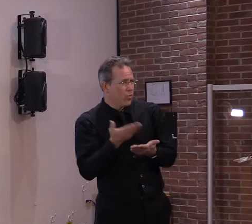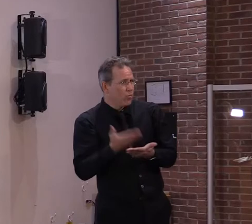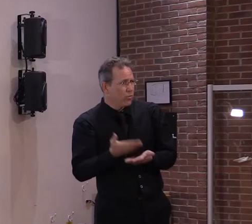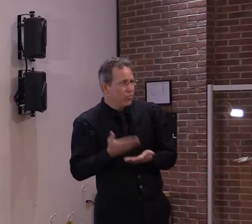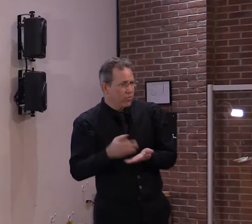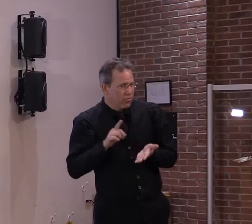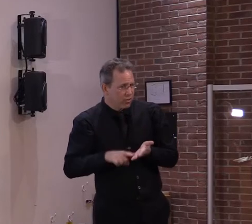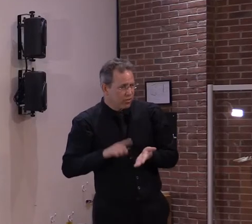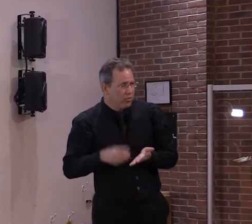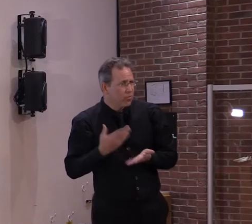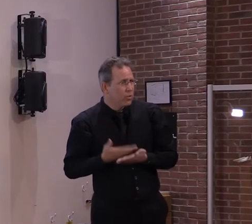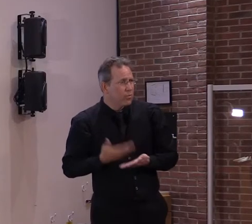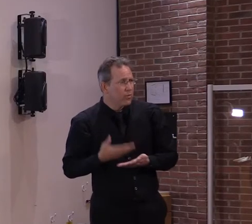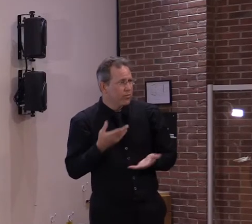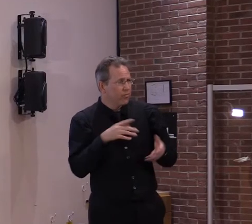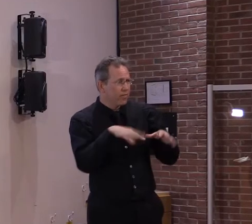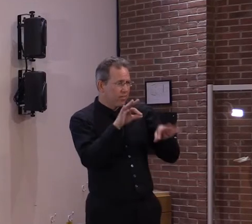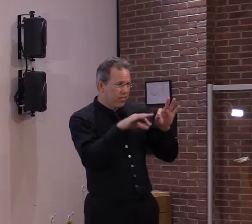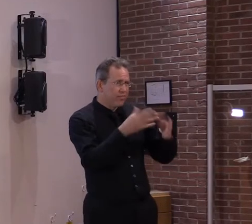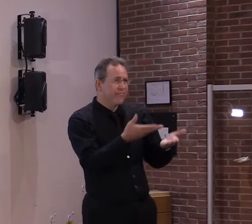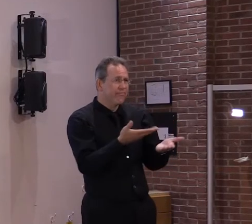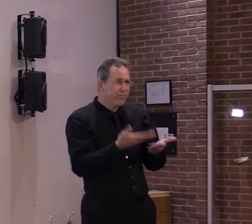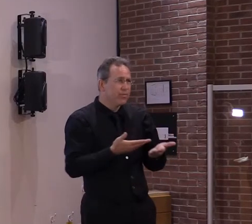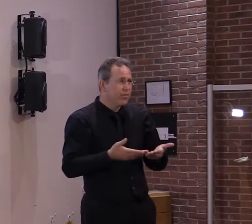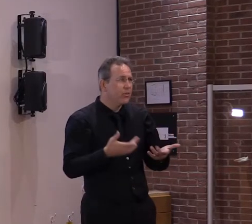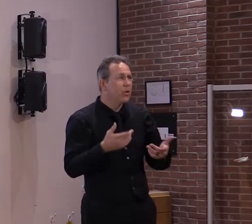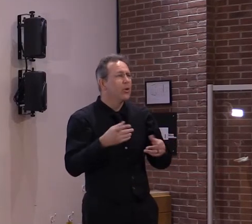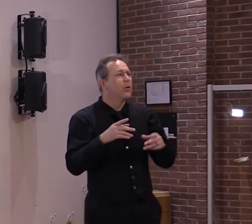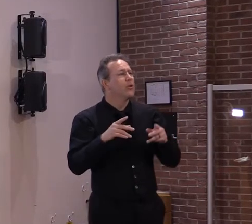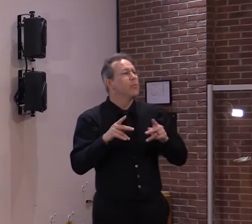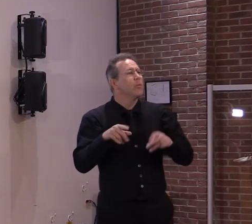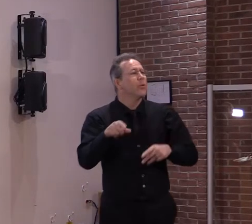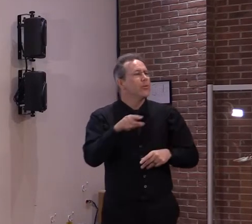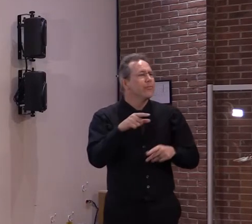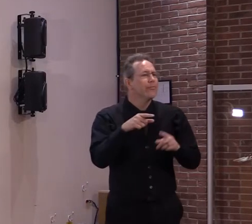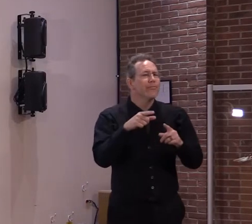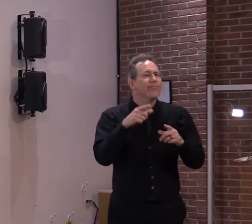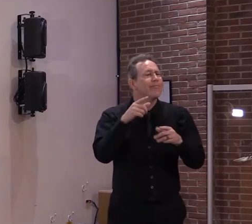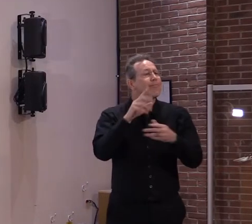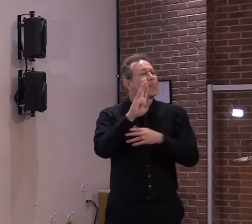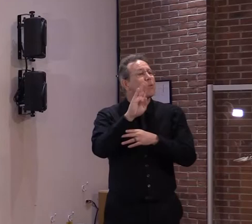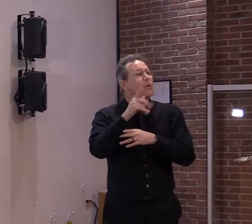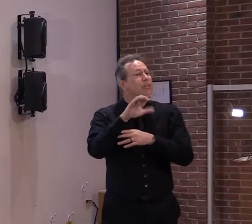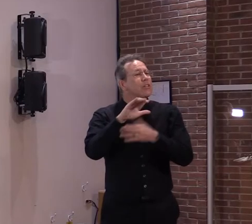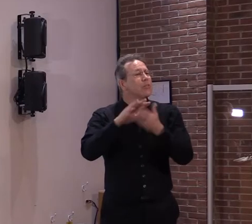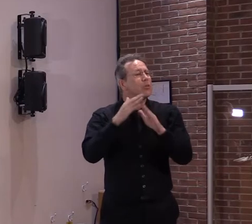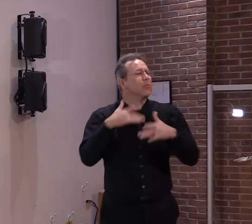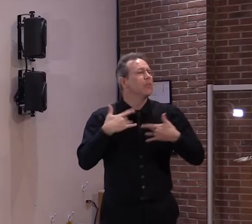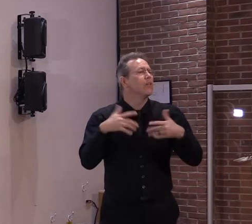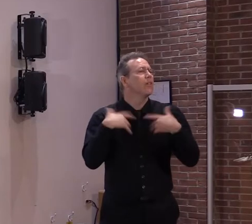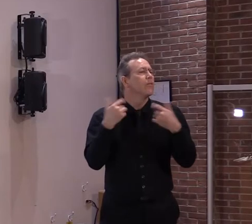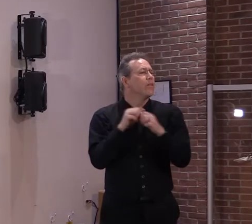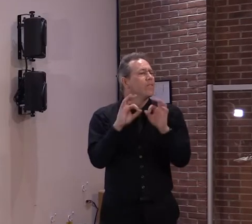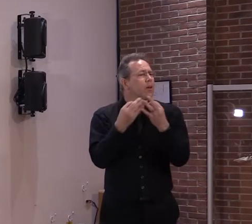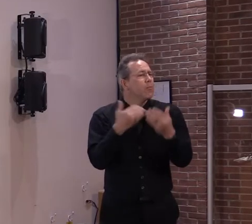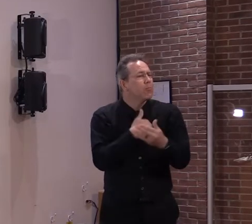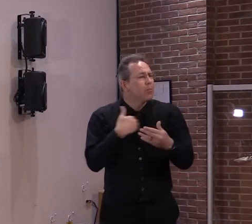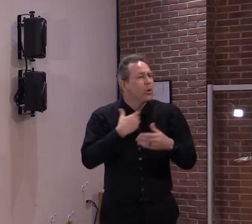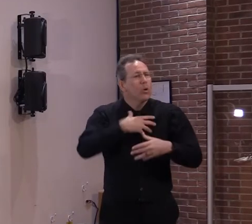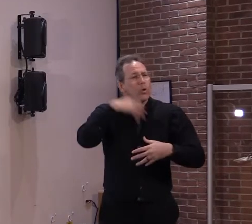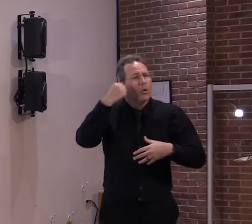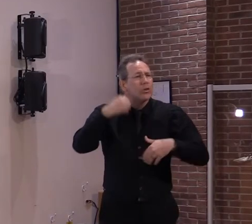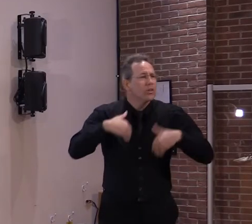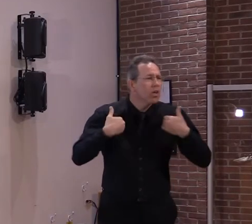multi-generational household data that indicated that that was an additional risk factor specific to that community more so